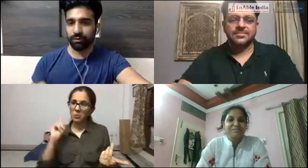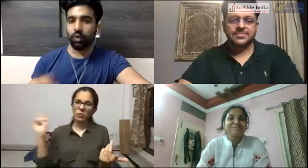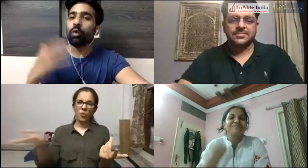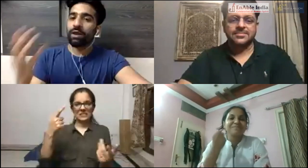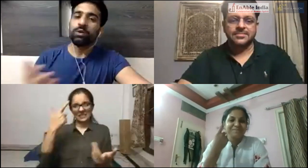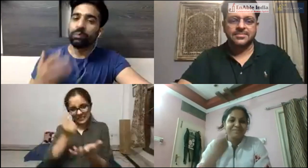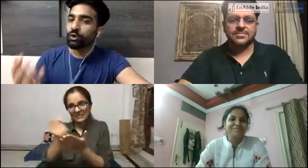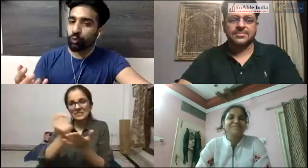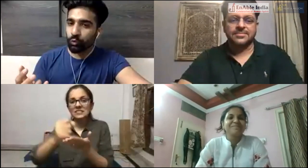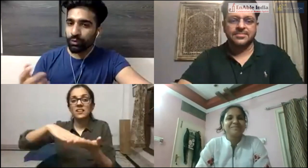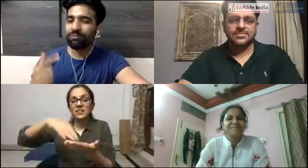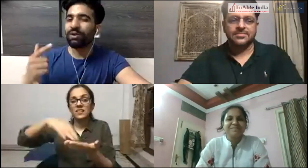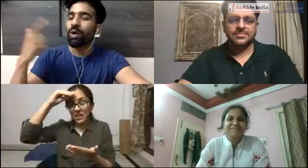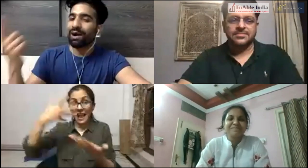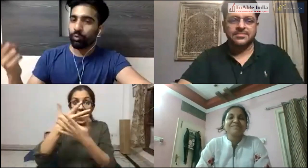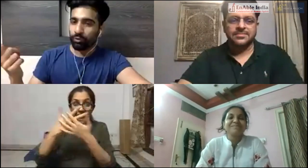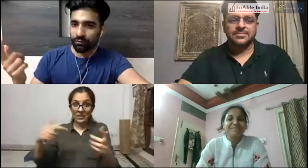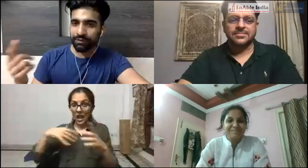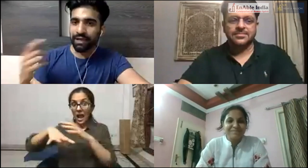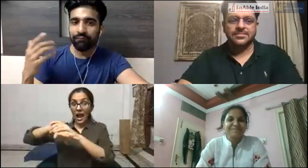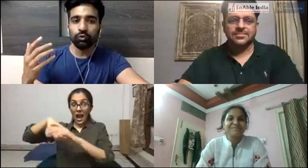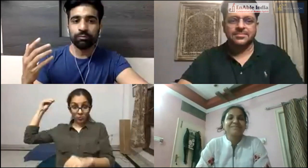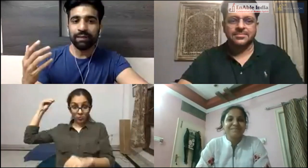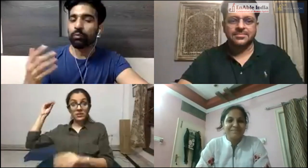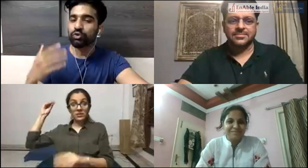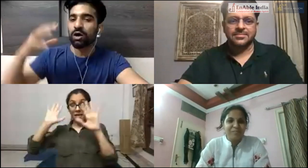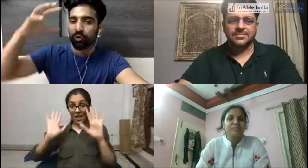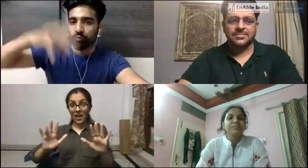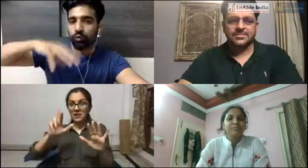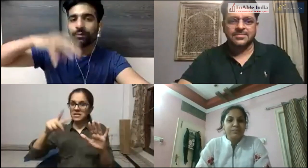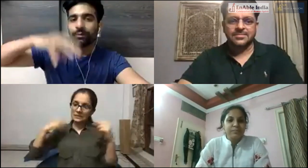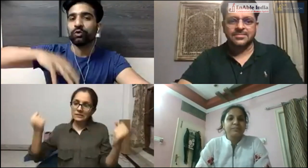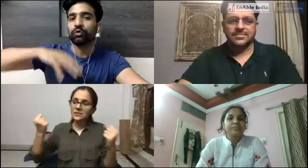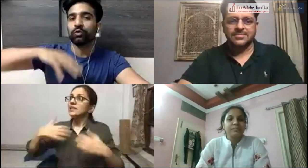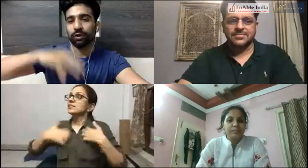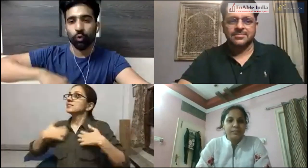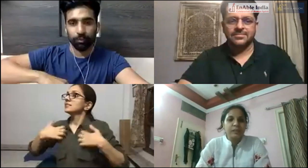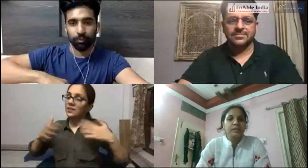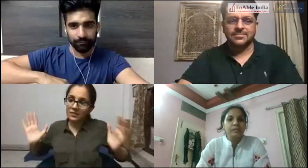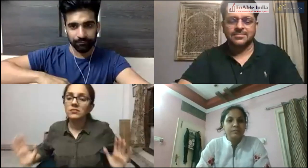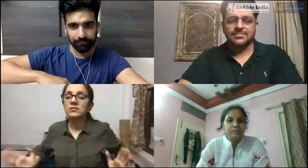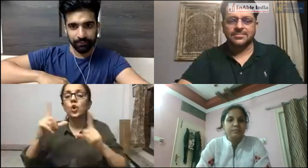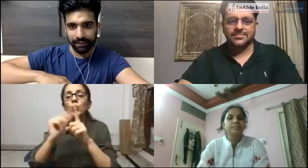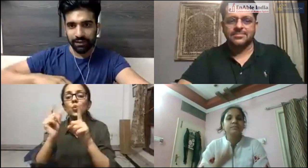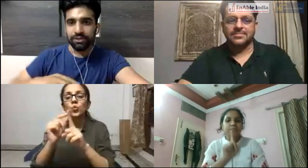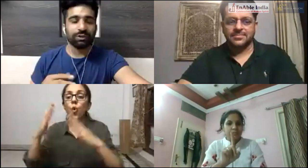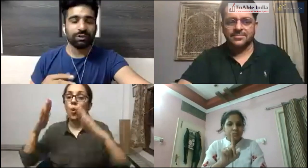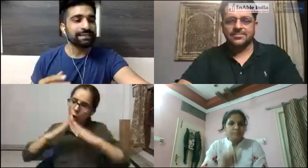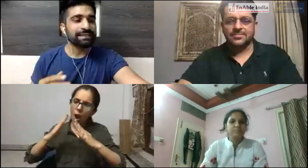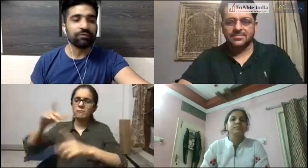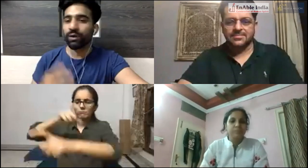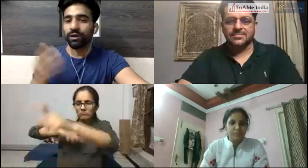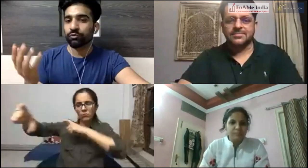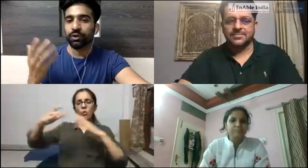So whatever we do when we go out, we have to make most out of what we can do at home, right? So let's